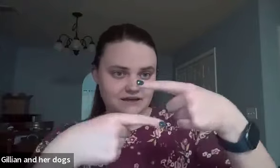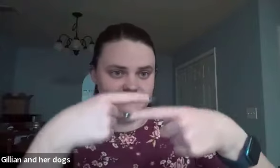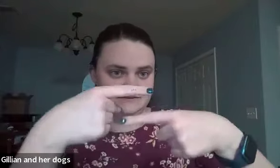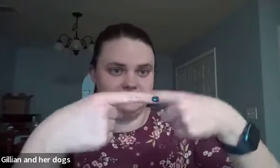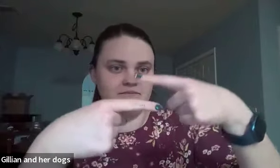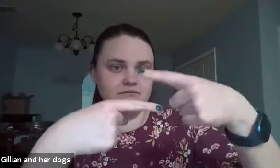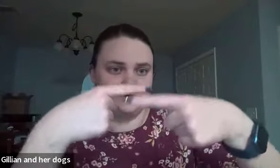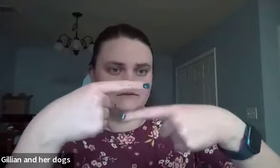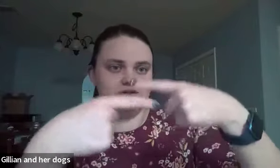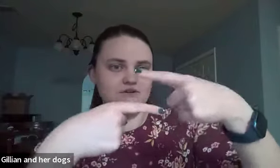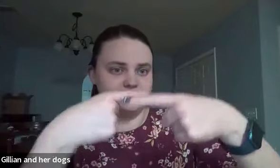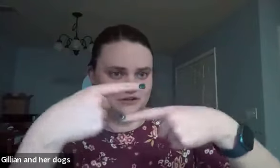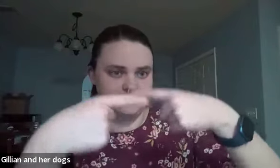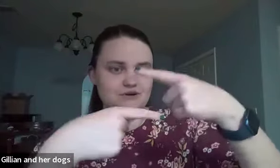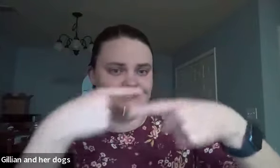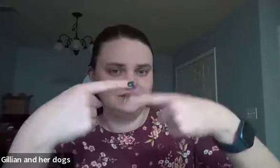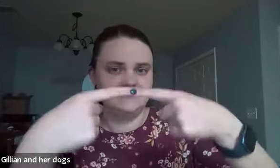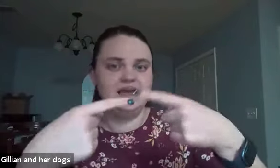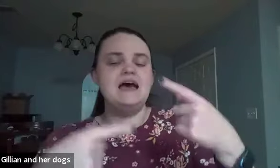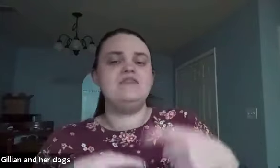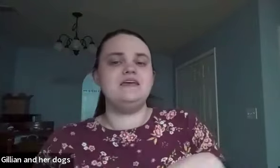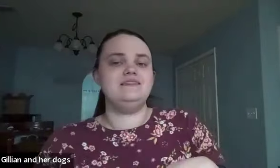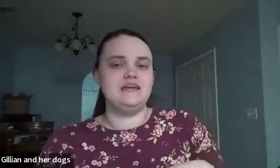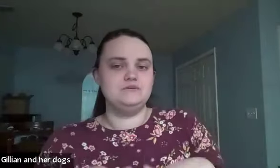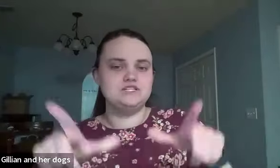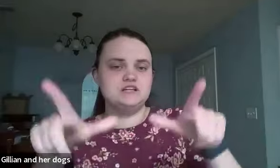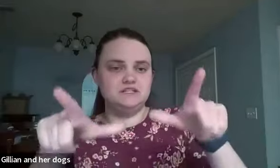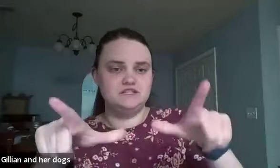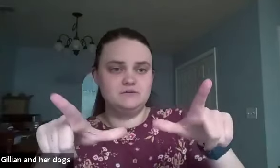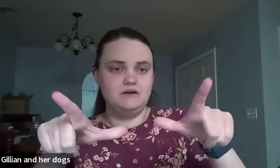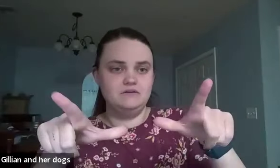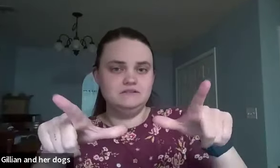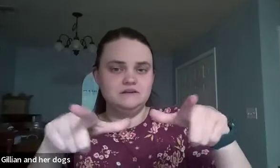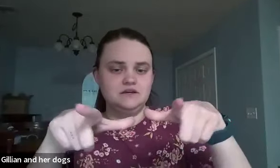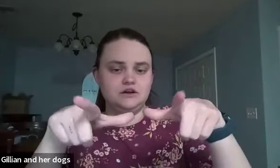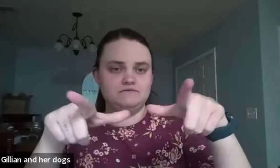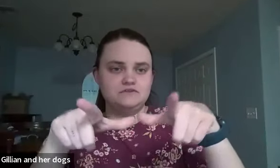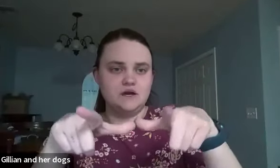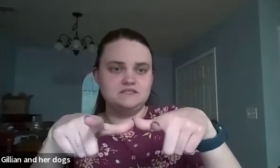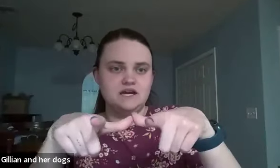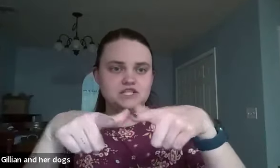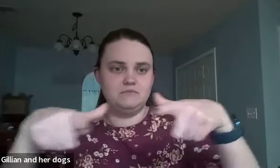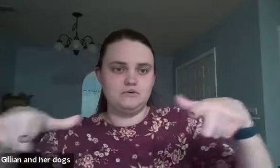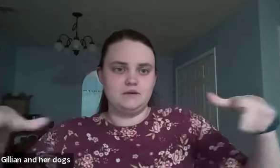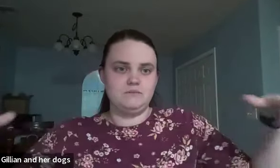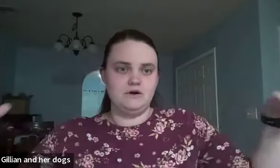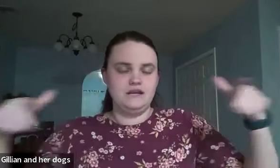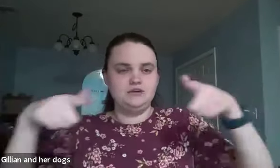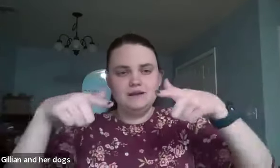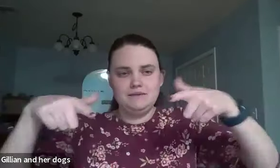sign. Pointer fingers go in a circular motion. And then language is going to be 2 L's. You're going to have your thumbs touch and bring them apart. And you kind of